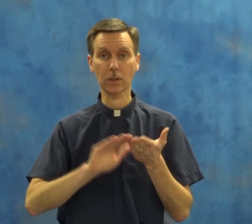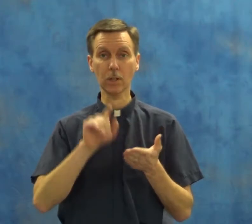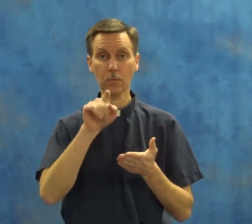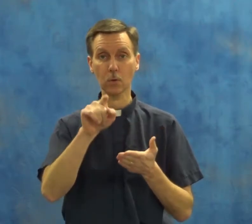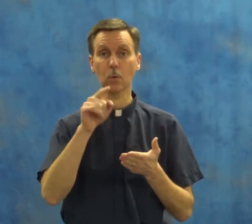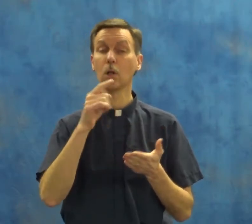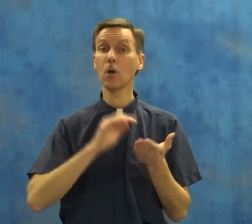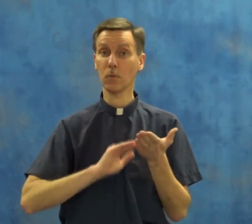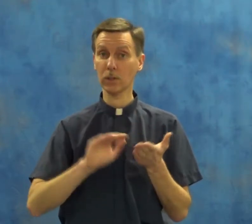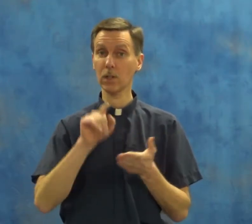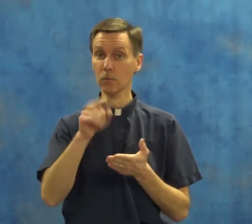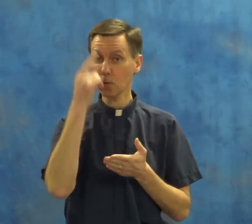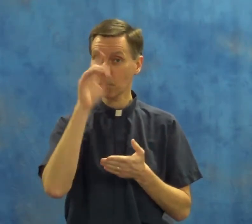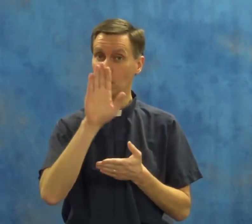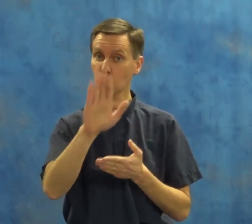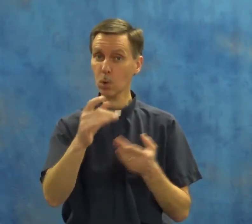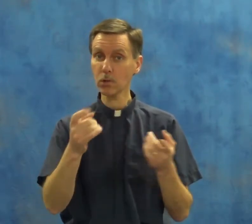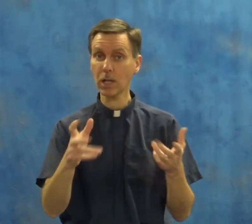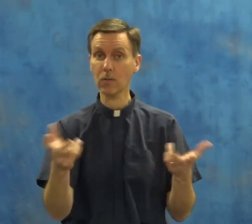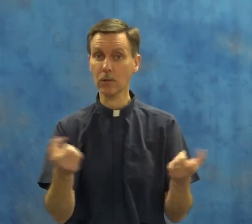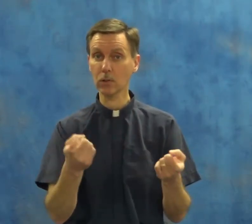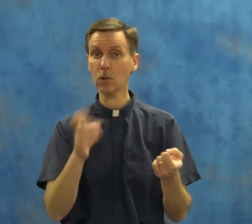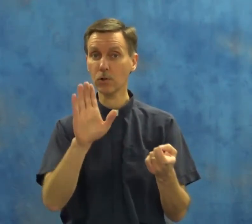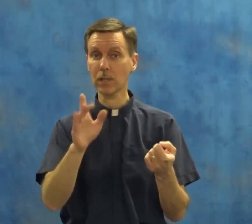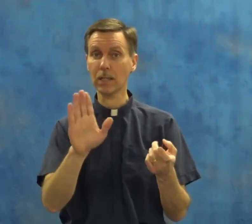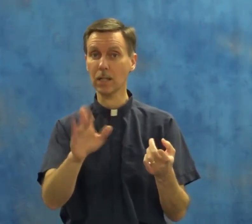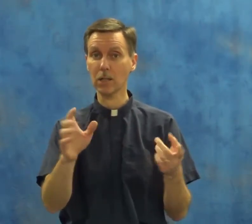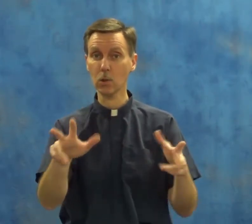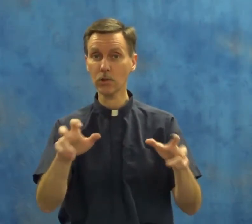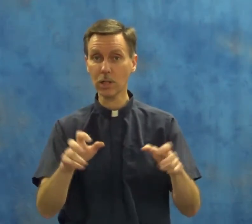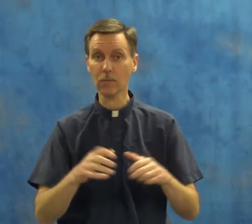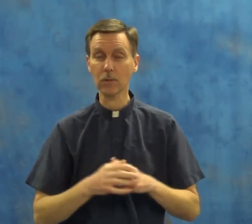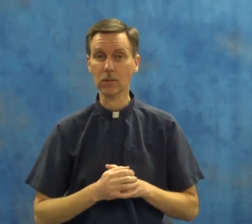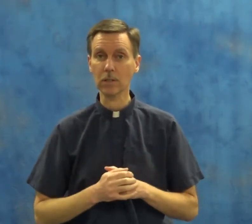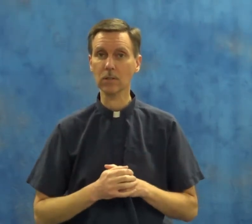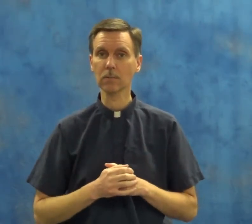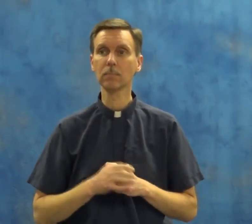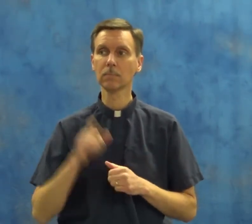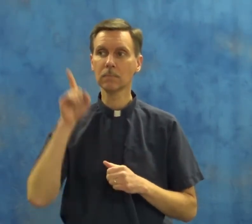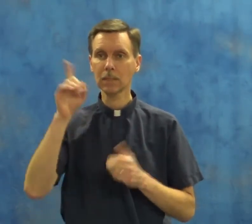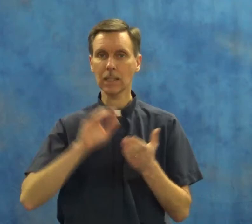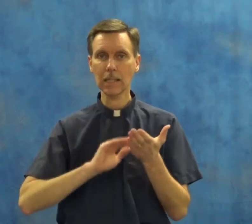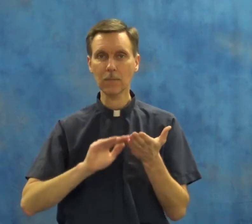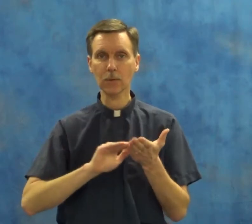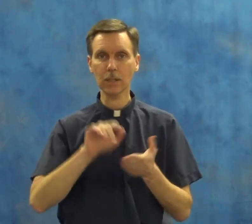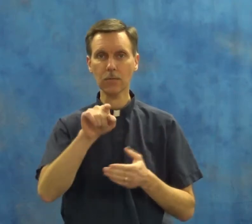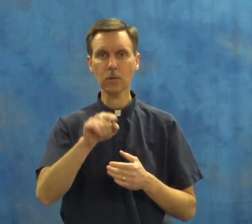forgive you for your sin and your selfishness. He forgives you.